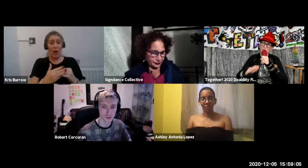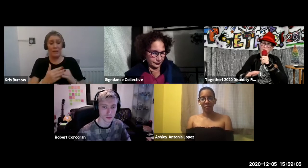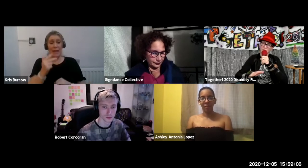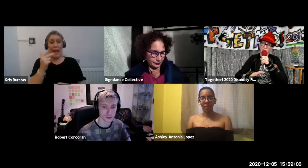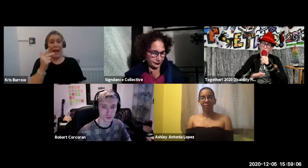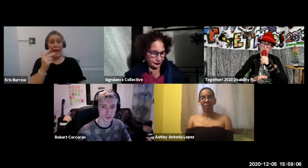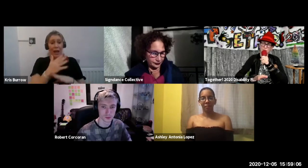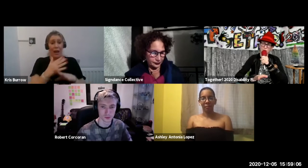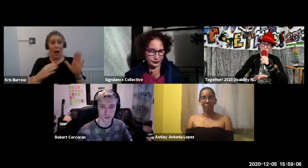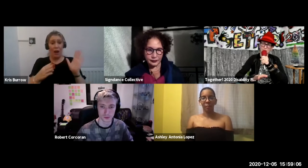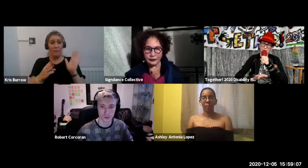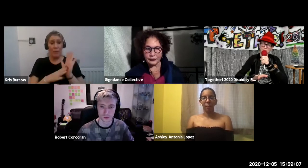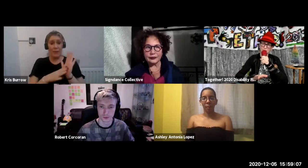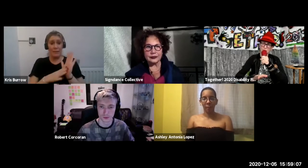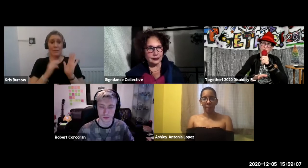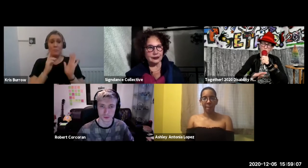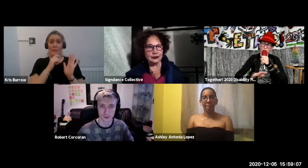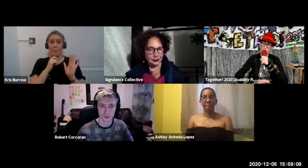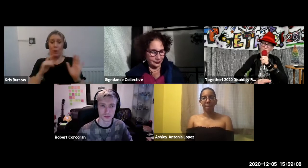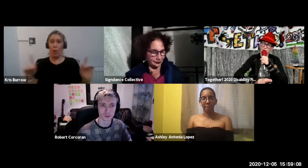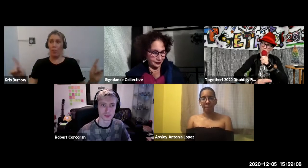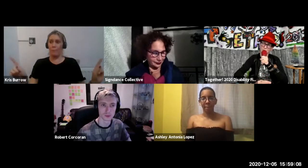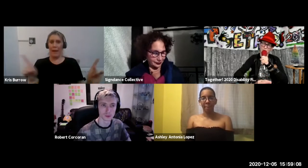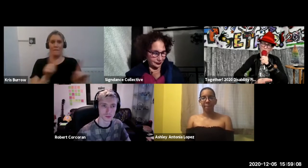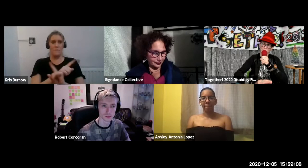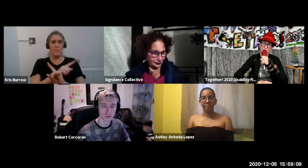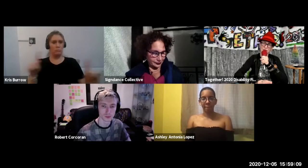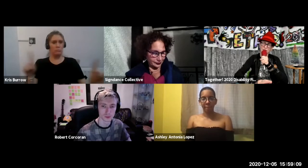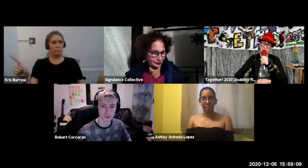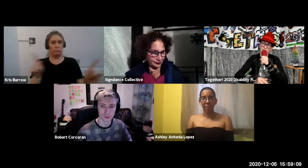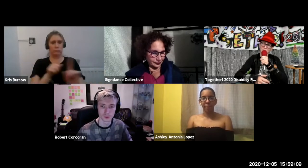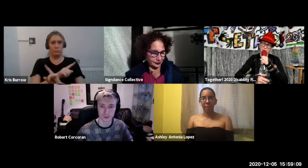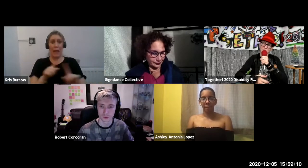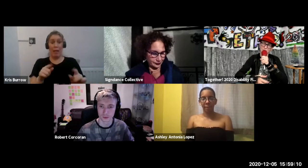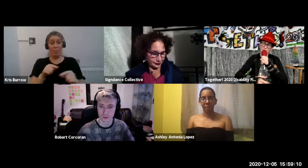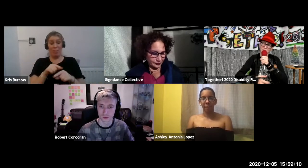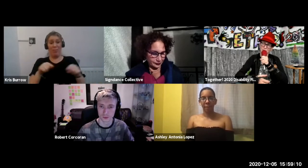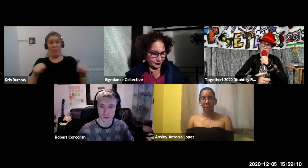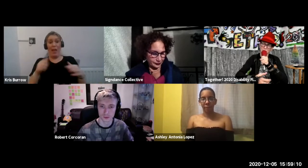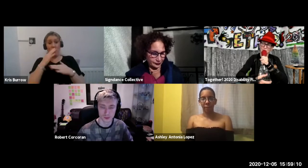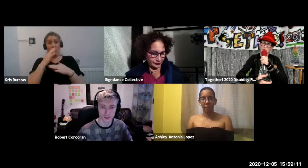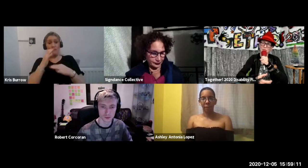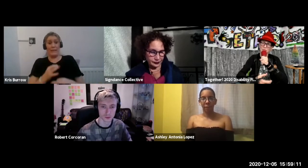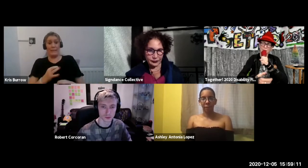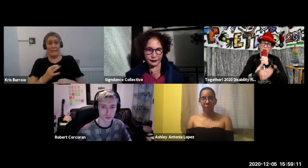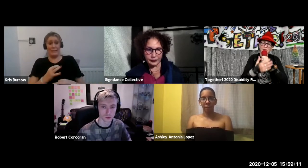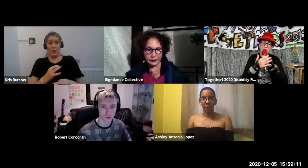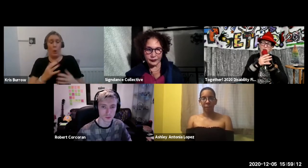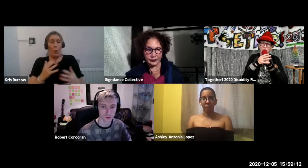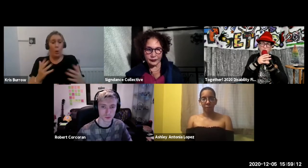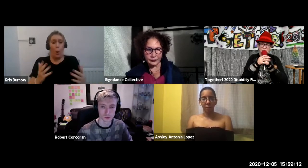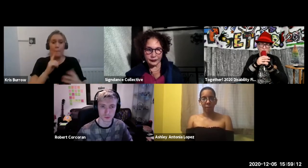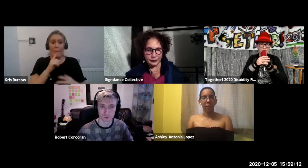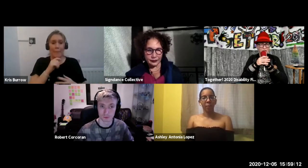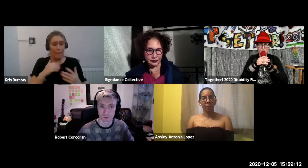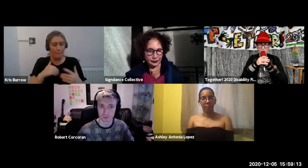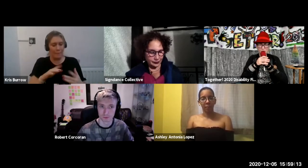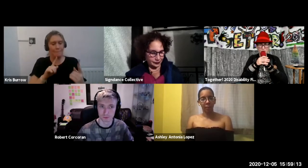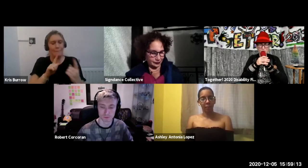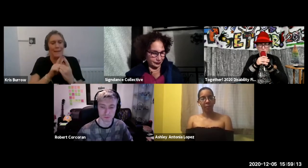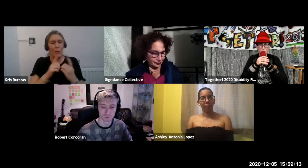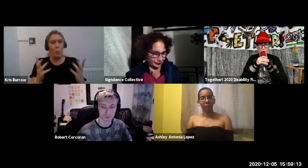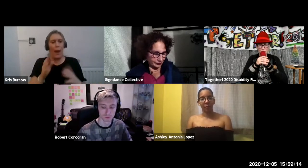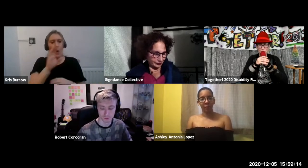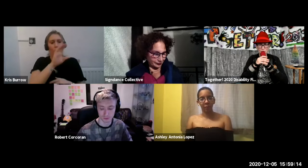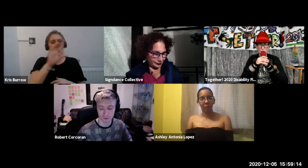these people on the pavement that are constantly posing a risk, and everybody else you've met on Zoom. So it's, yeah, I think